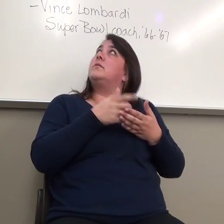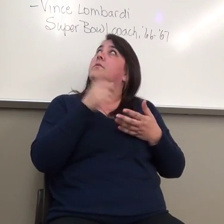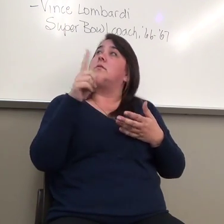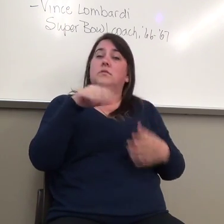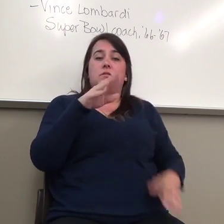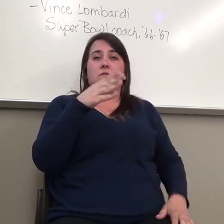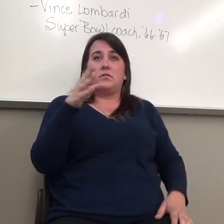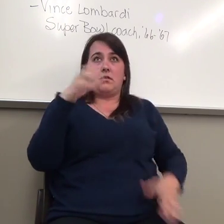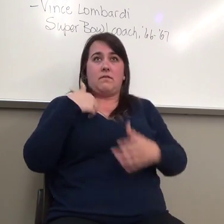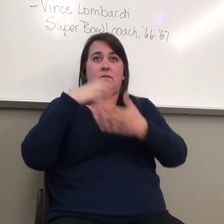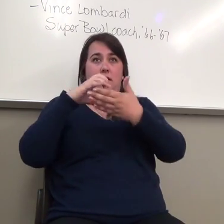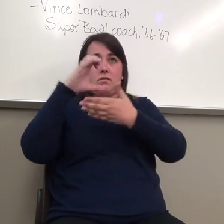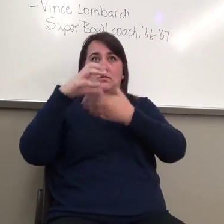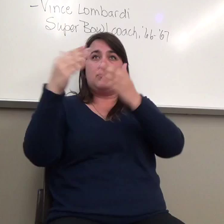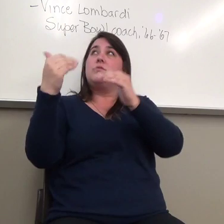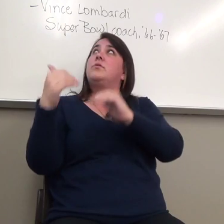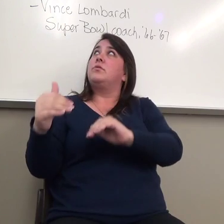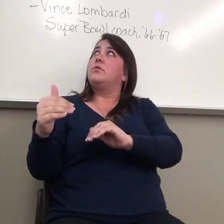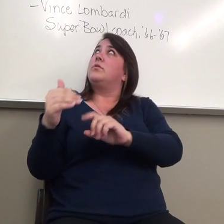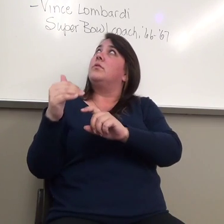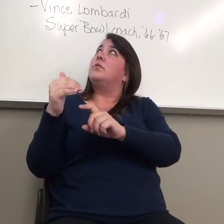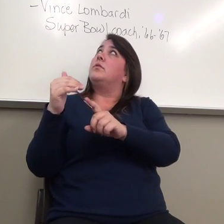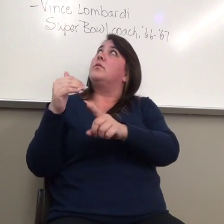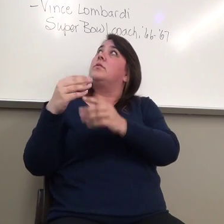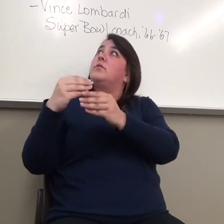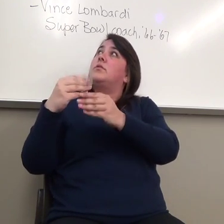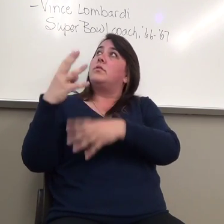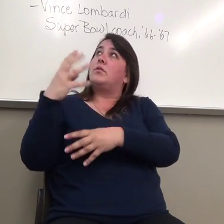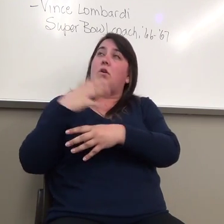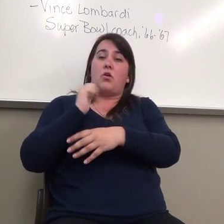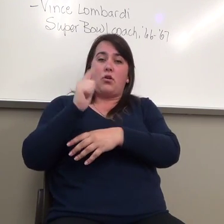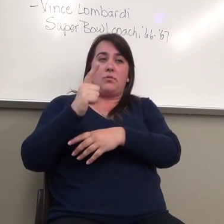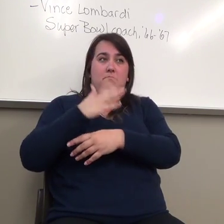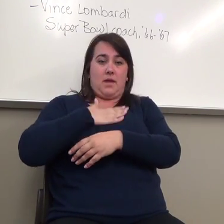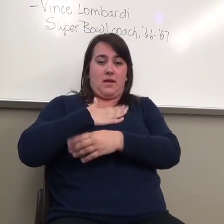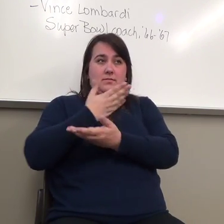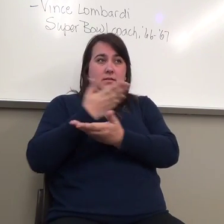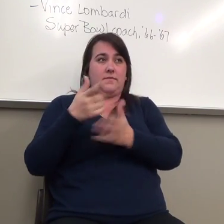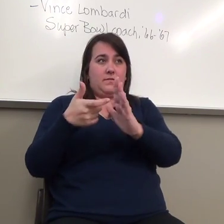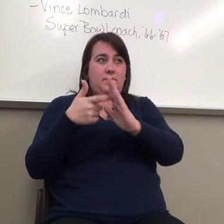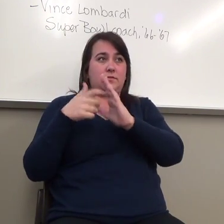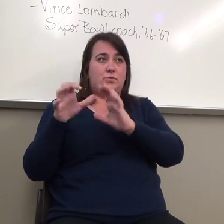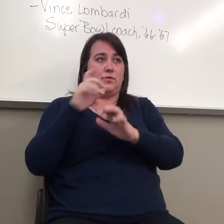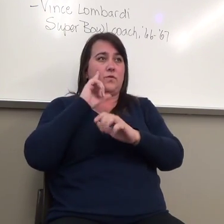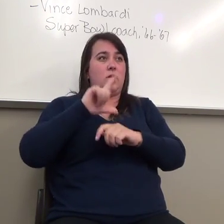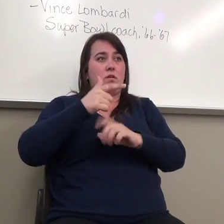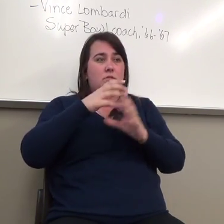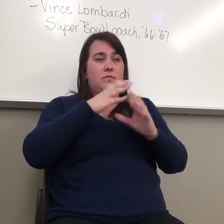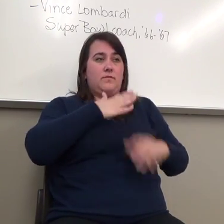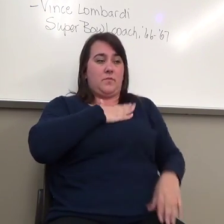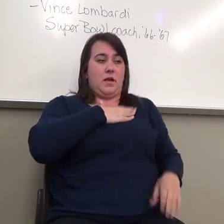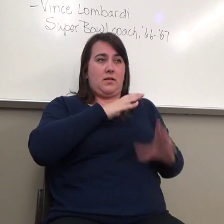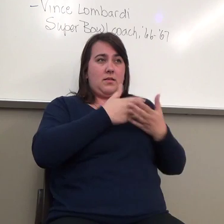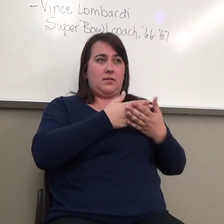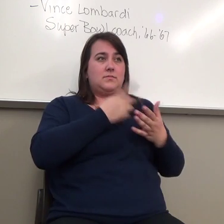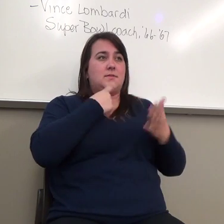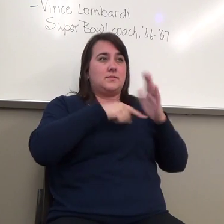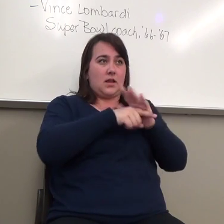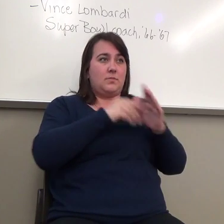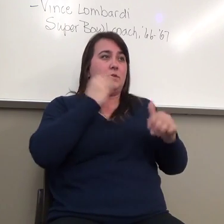And that has, you see, here's all my stuff that I have to do in that other class. I have to do the syllabus lesson,